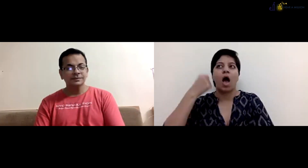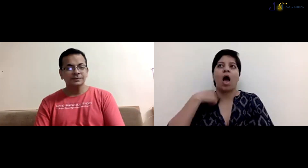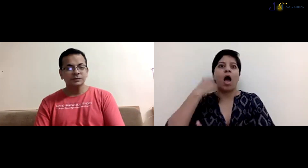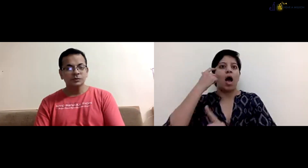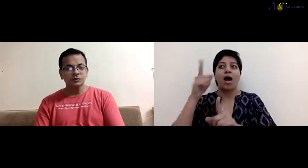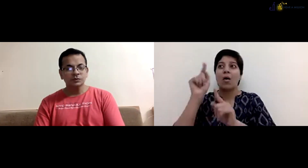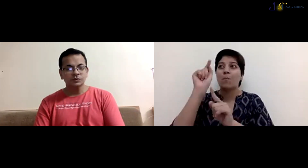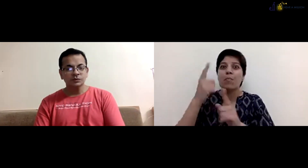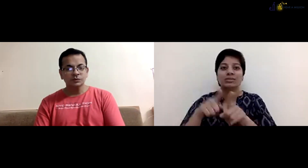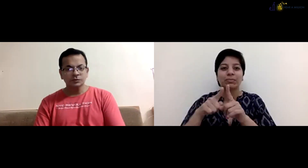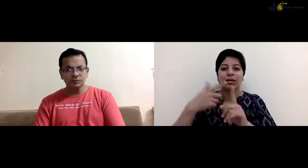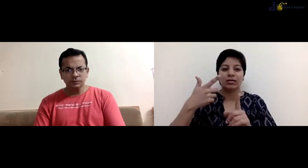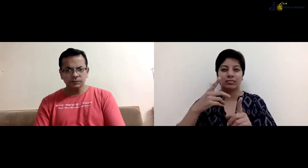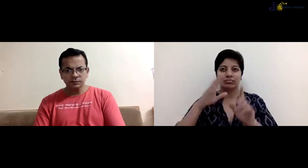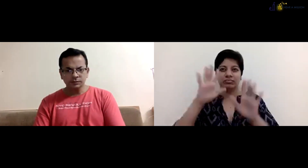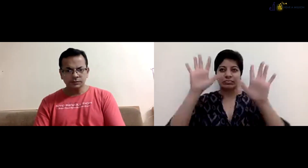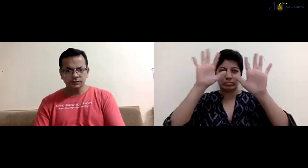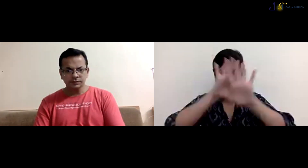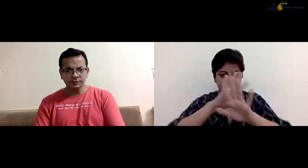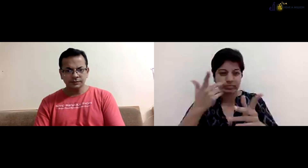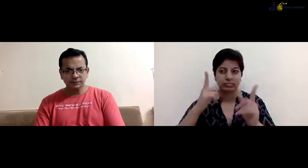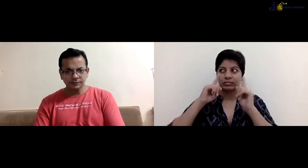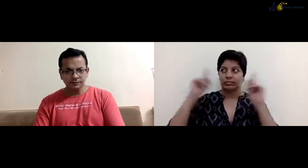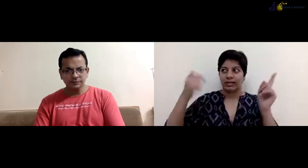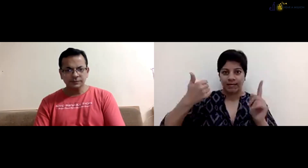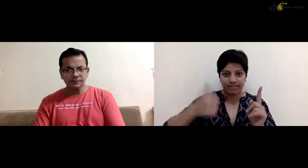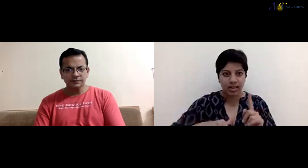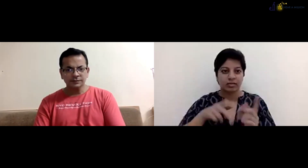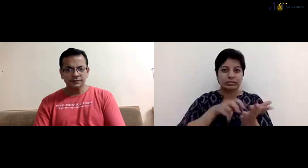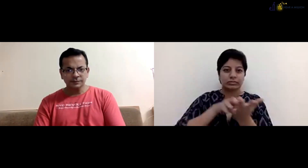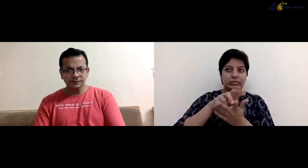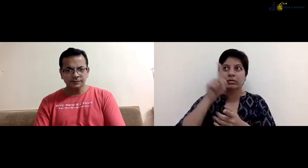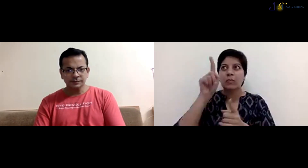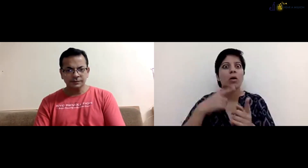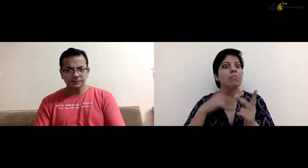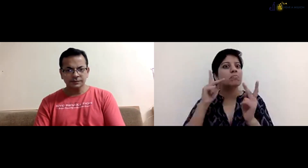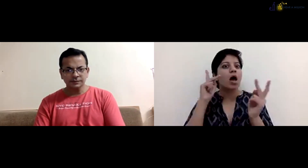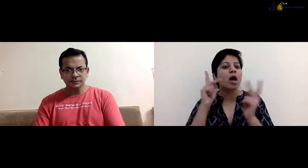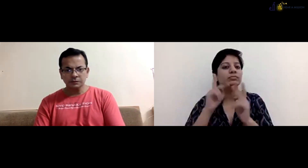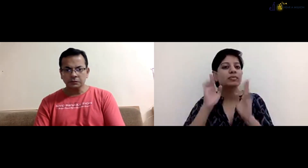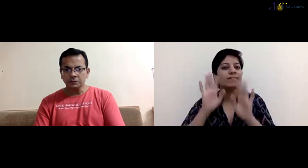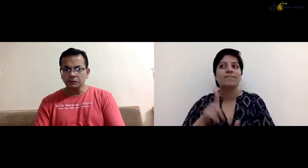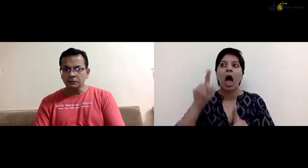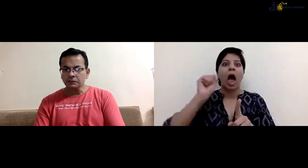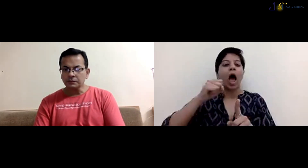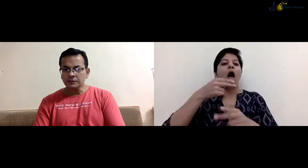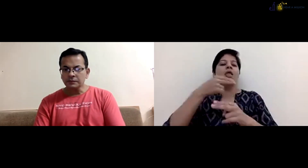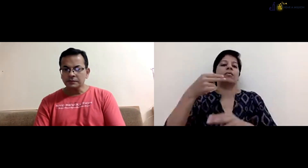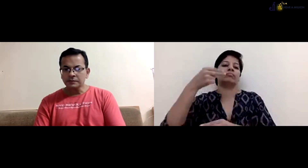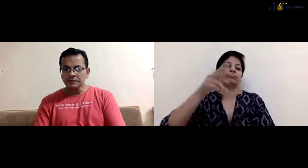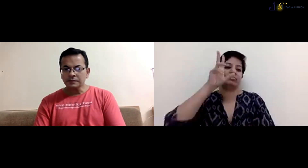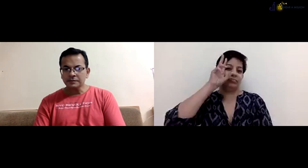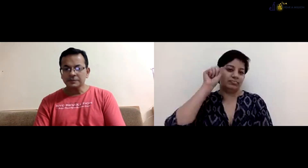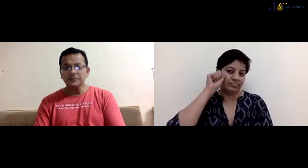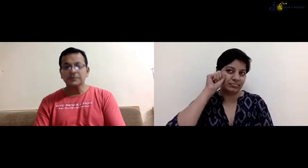So then he realized over there that the points were matching with the things that if you may not able